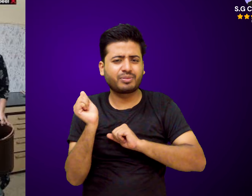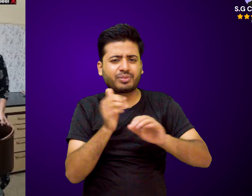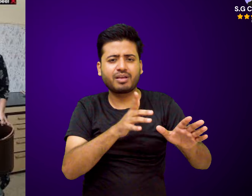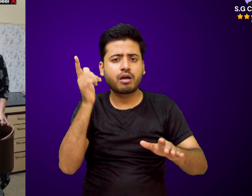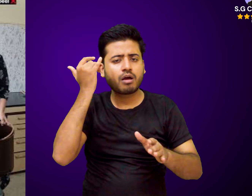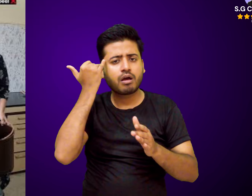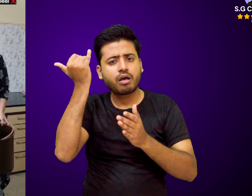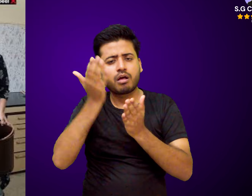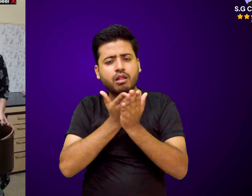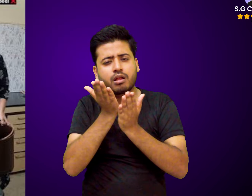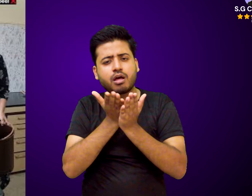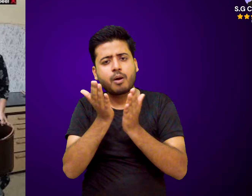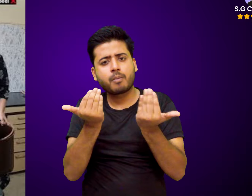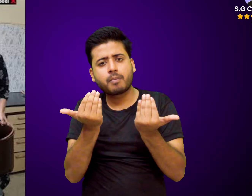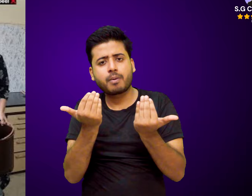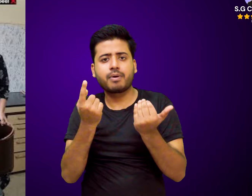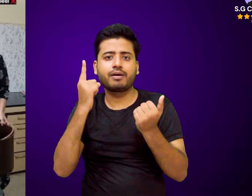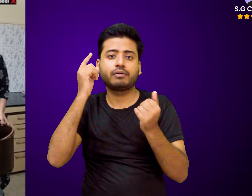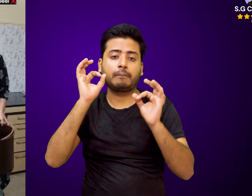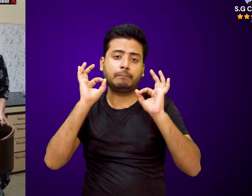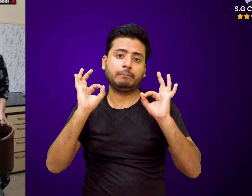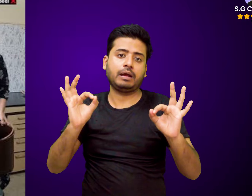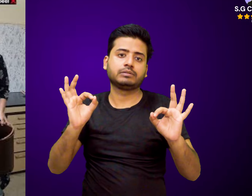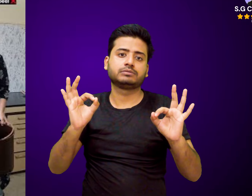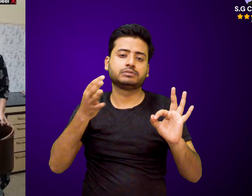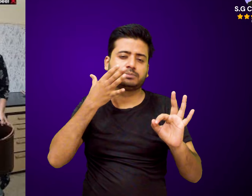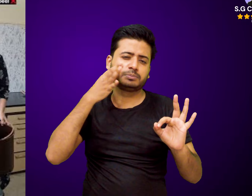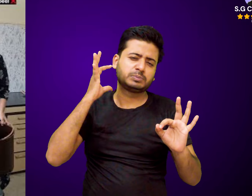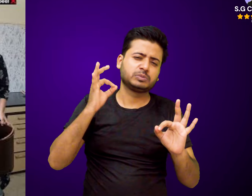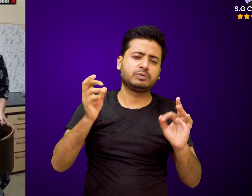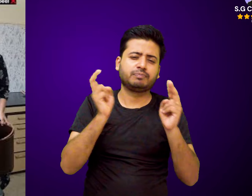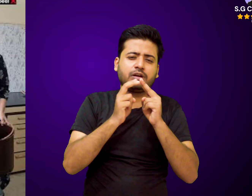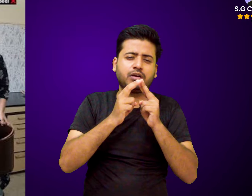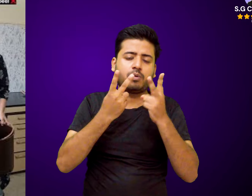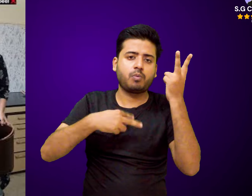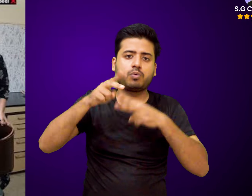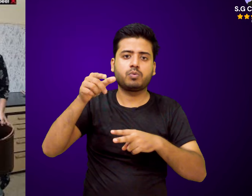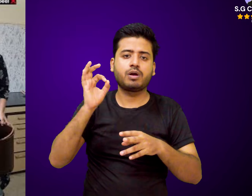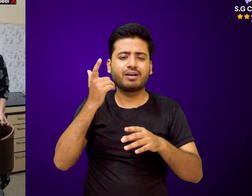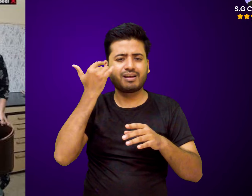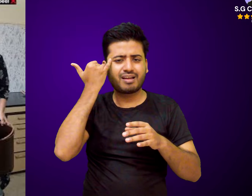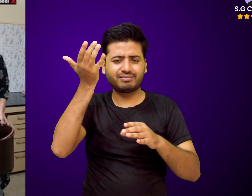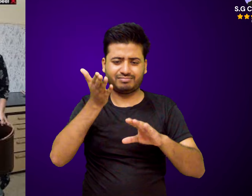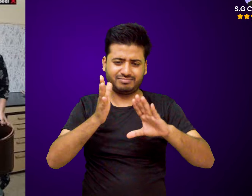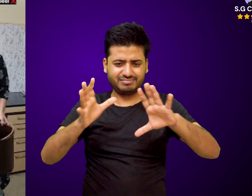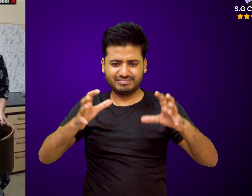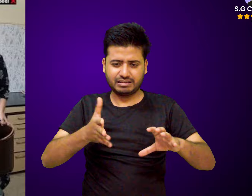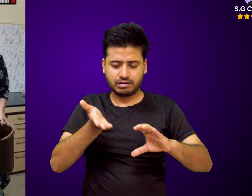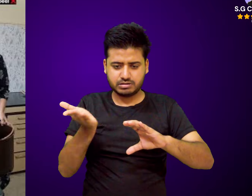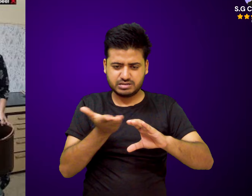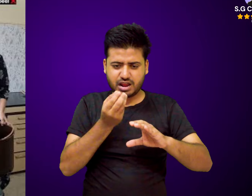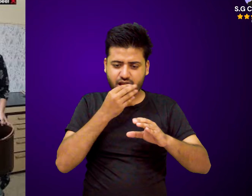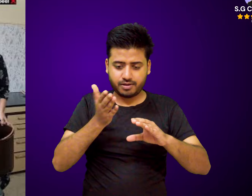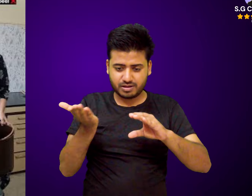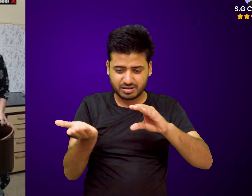recipes. Watermelon rind preserves or jam. Create a sweet, chunky jam by cooking cubed or grated rind with sugar,